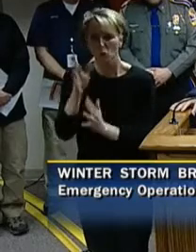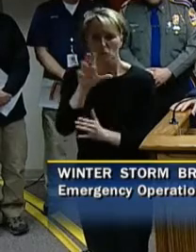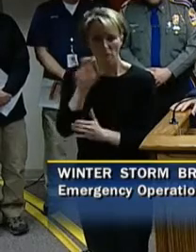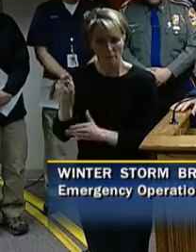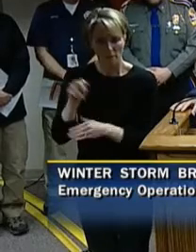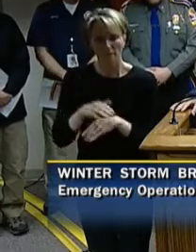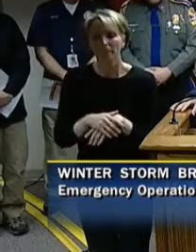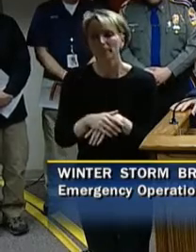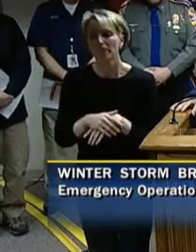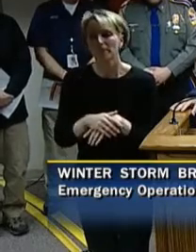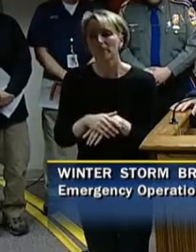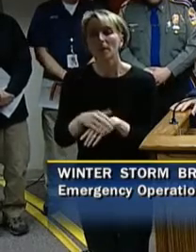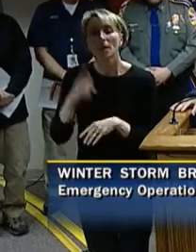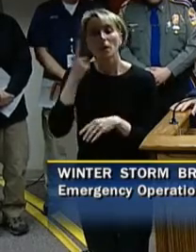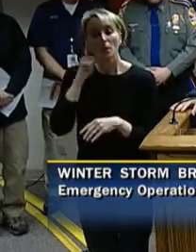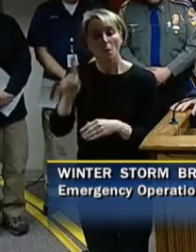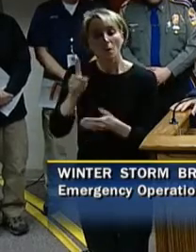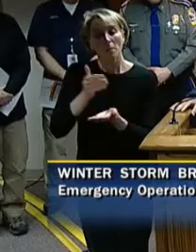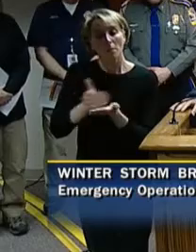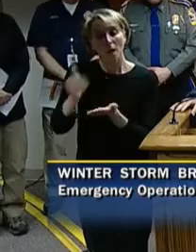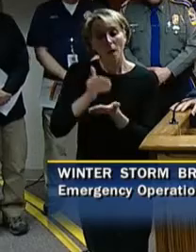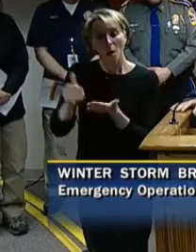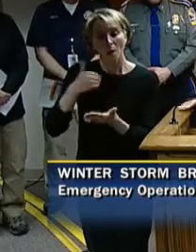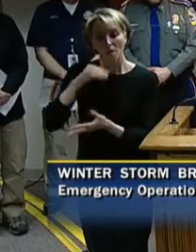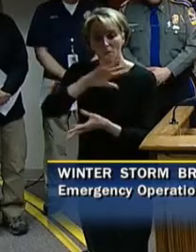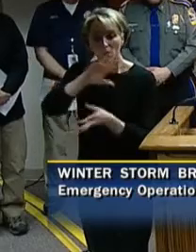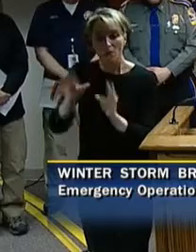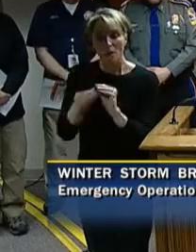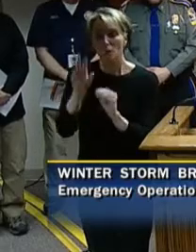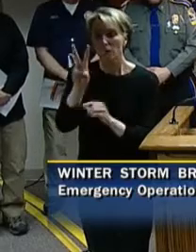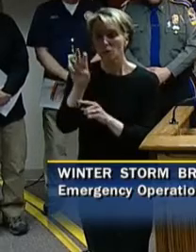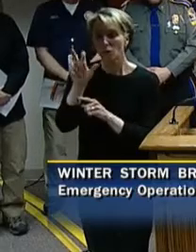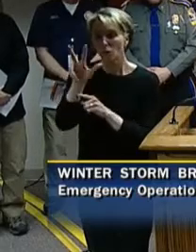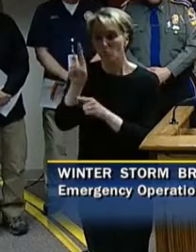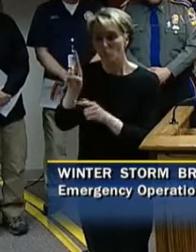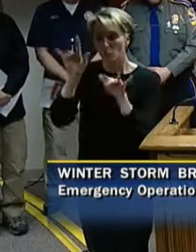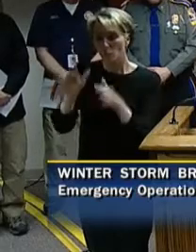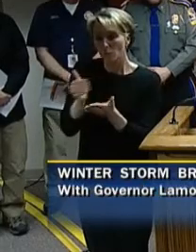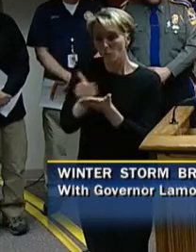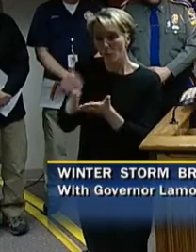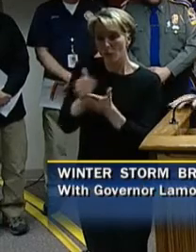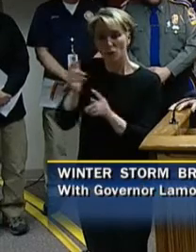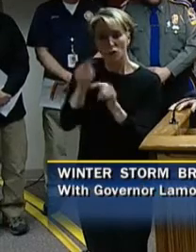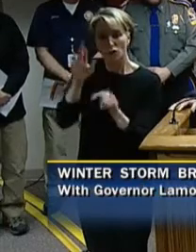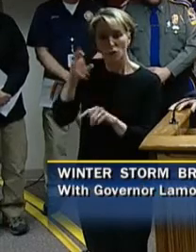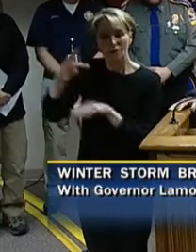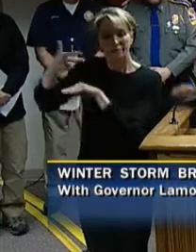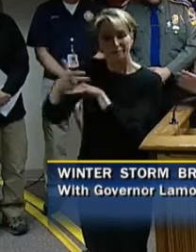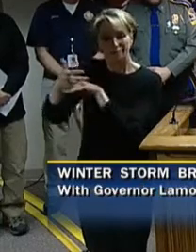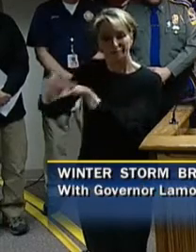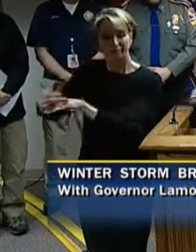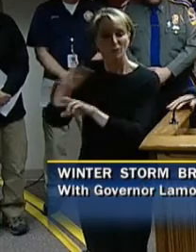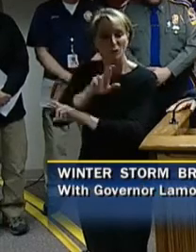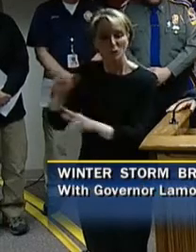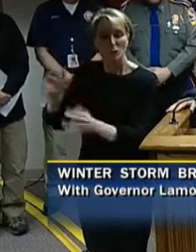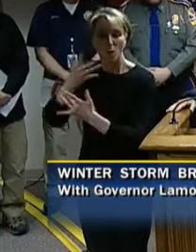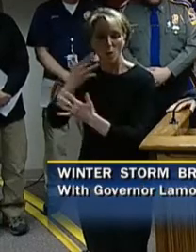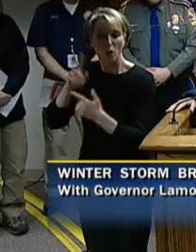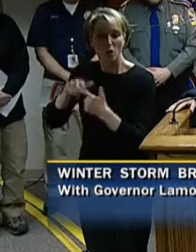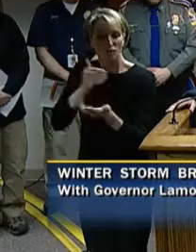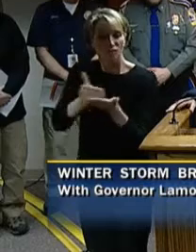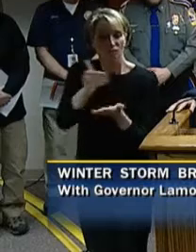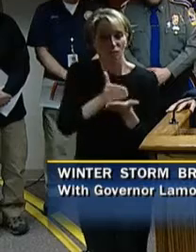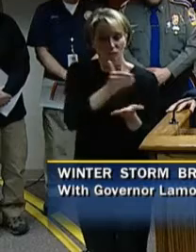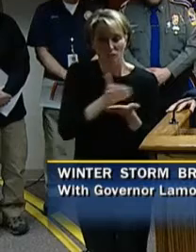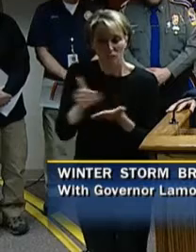are ready to go. And you can go to CT Travel Smart and get an idea of what's going on the roads, where they're safe, where they've been